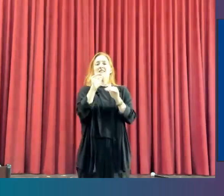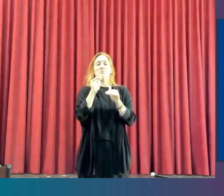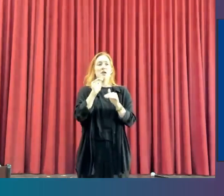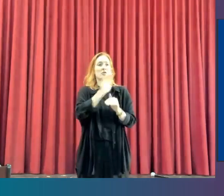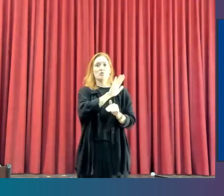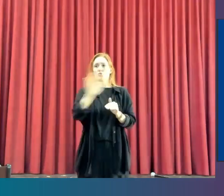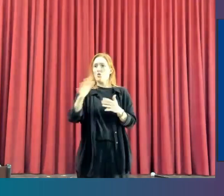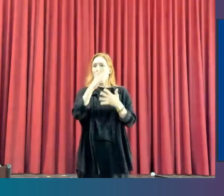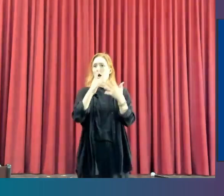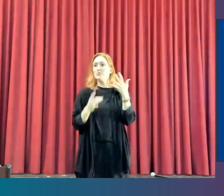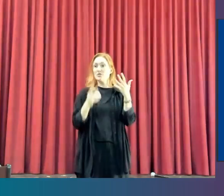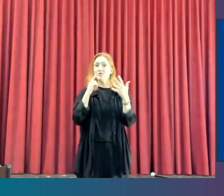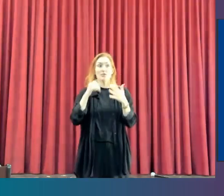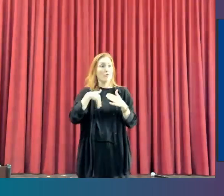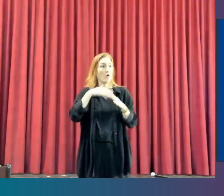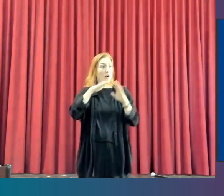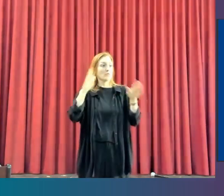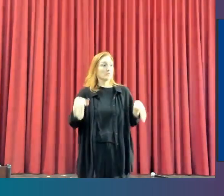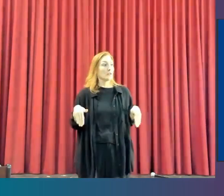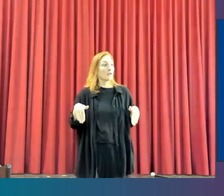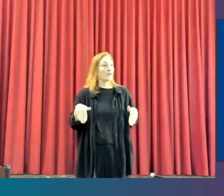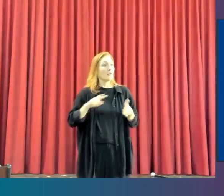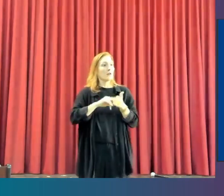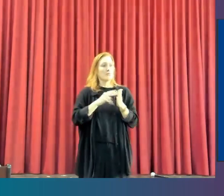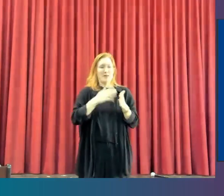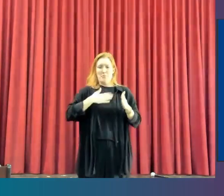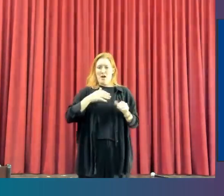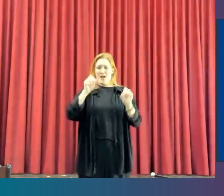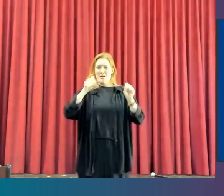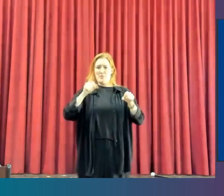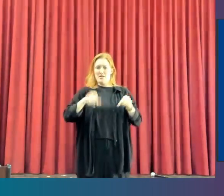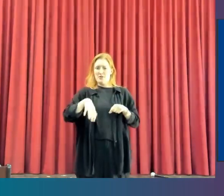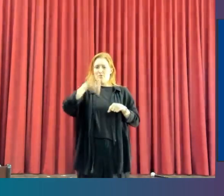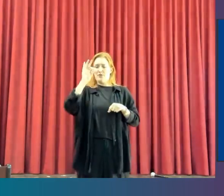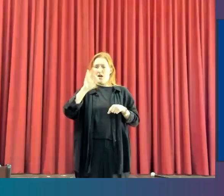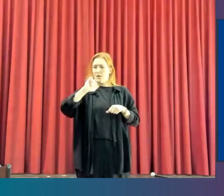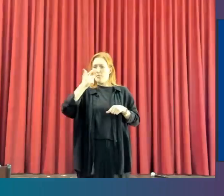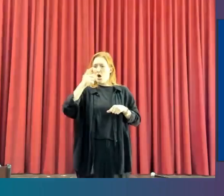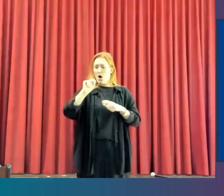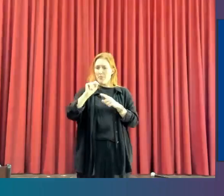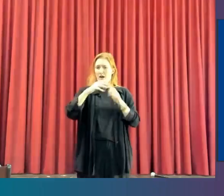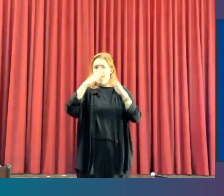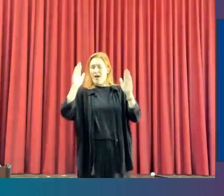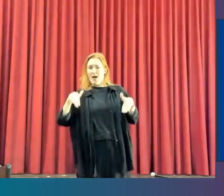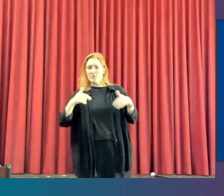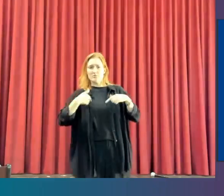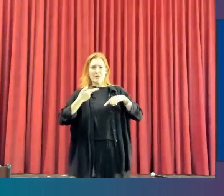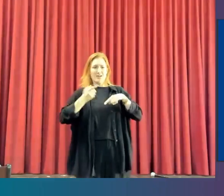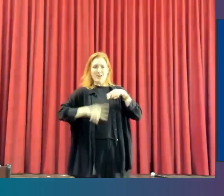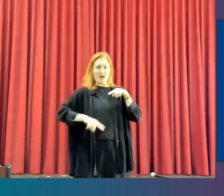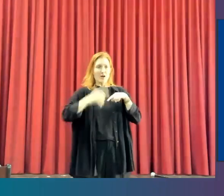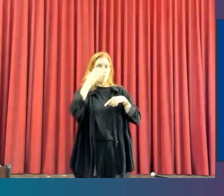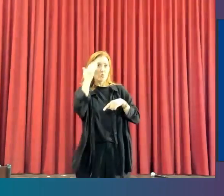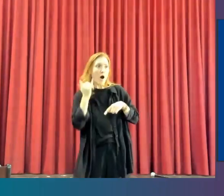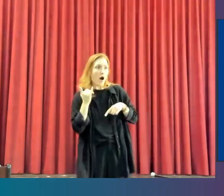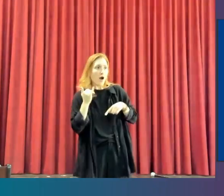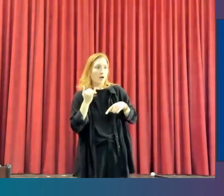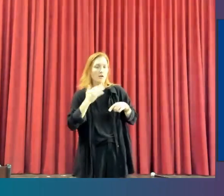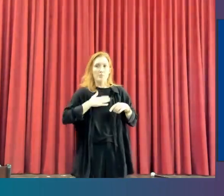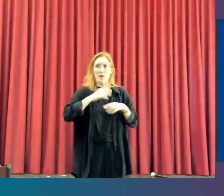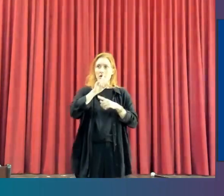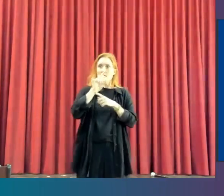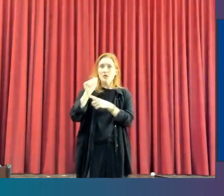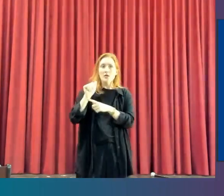limiting your ability to live where you want to live and can afford to live based on a protected characteristic.